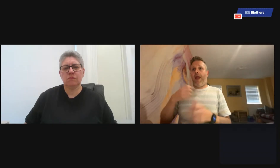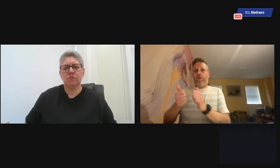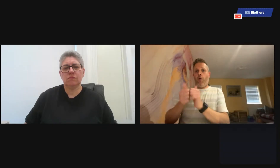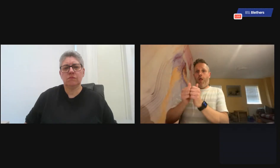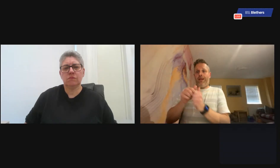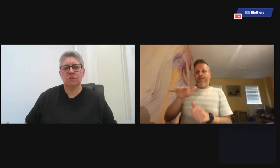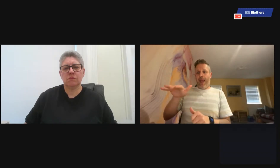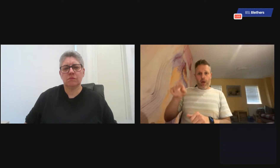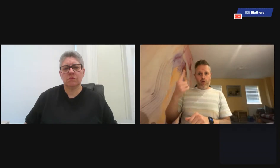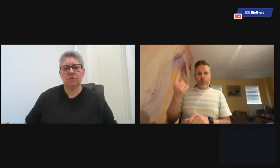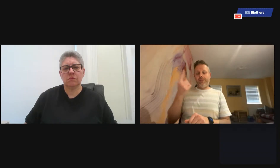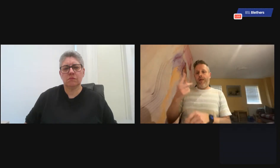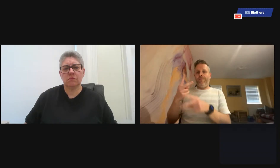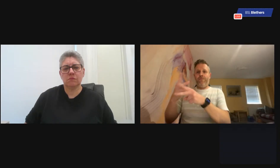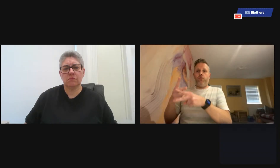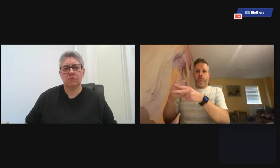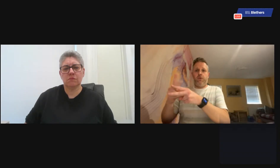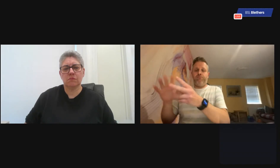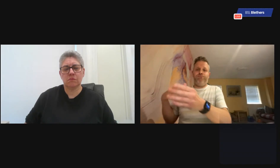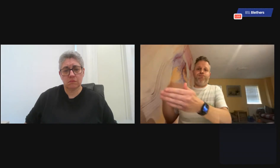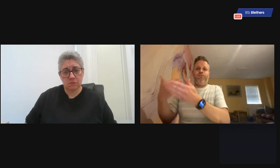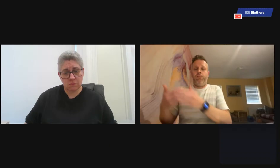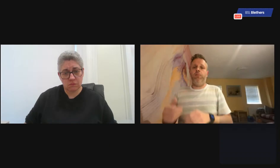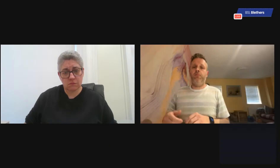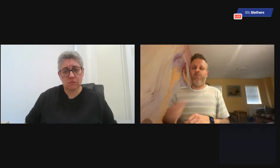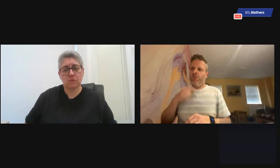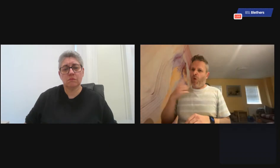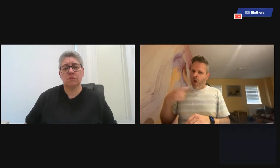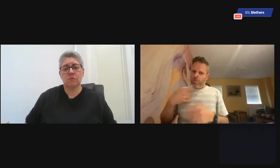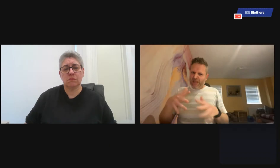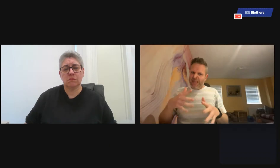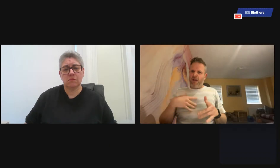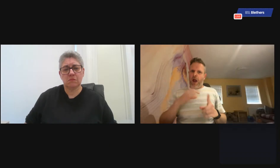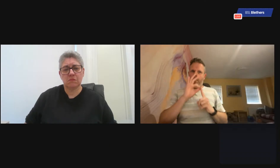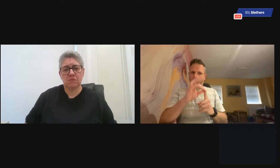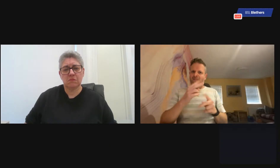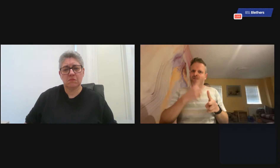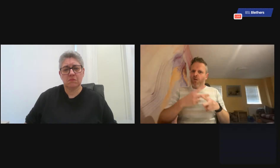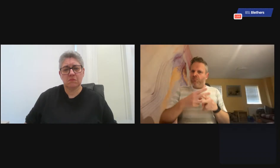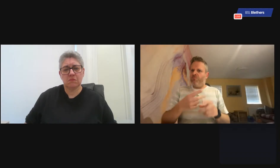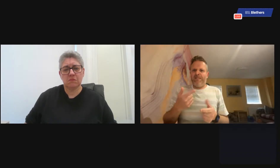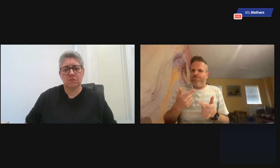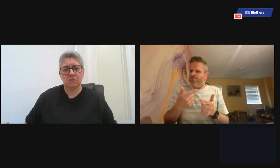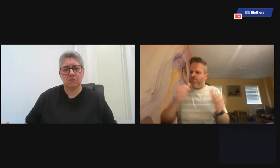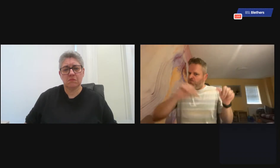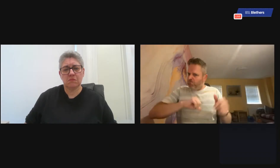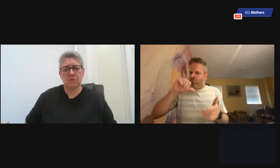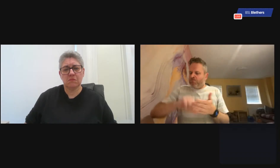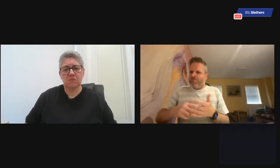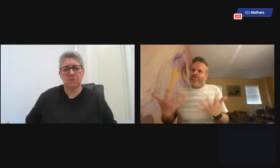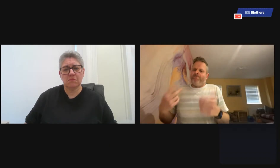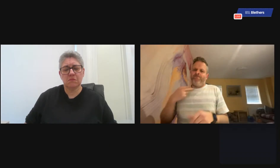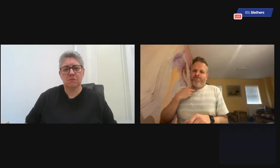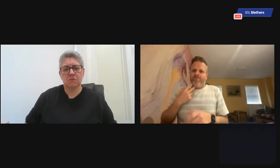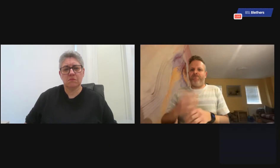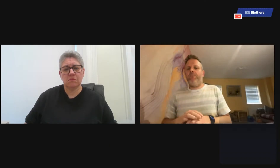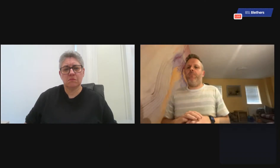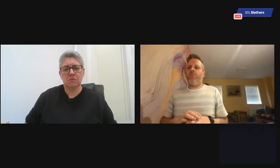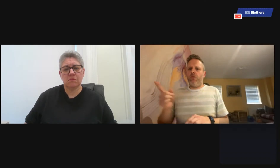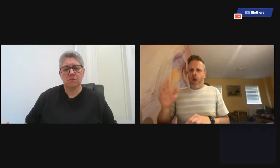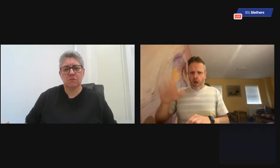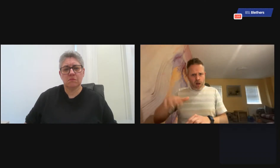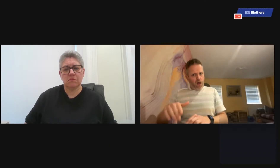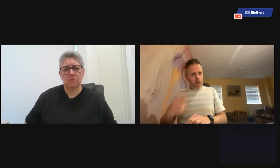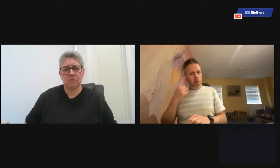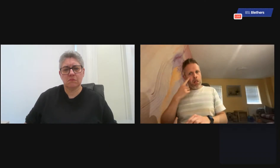somewhat. And then I know from my background, my work, I'd got some